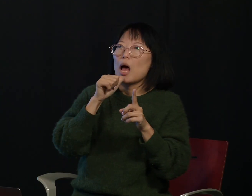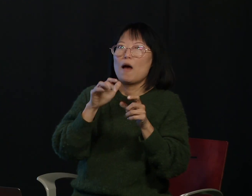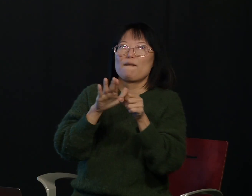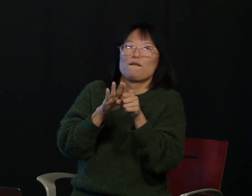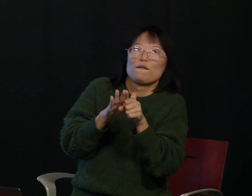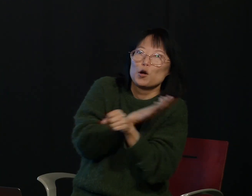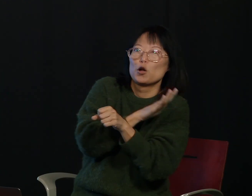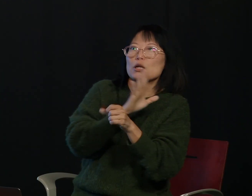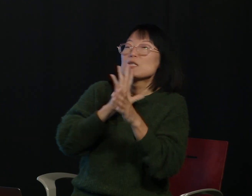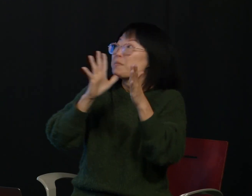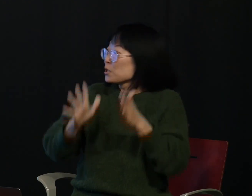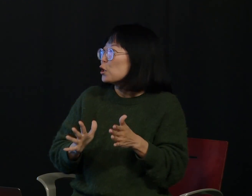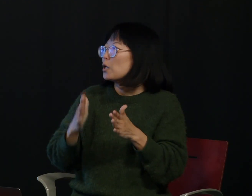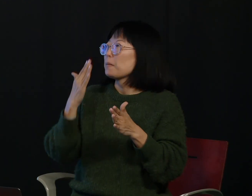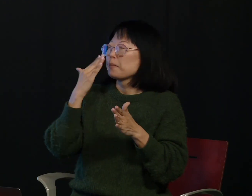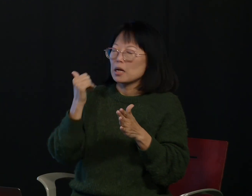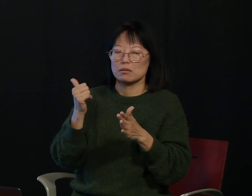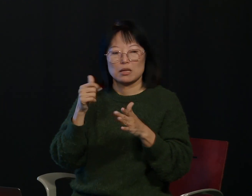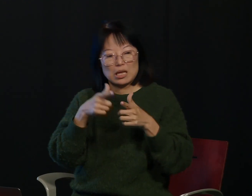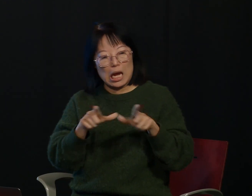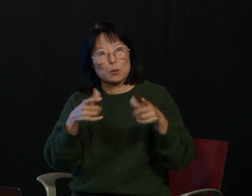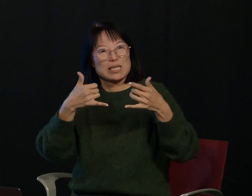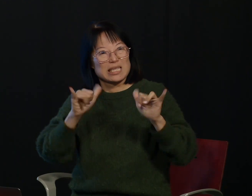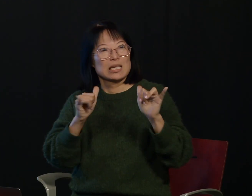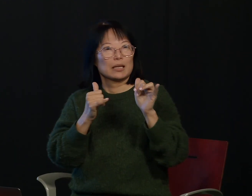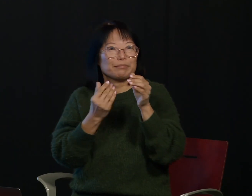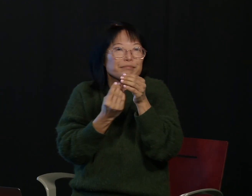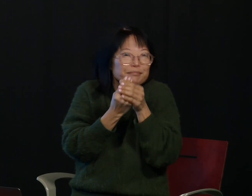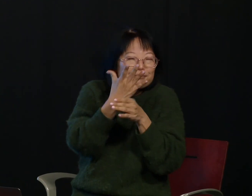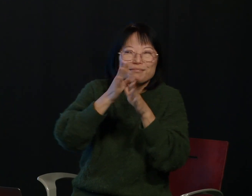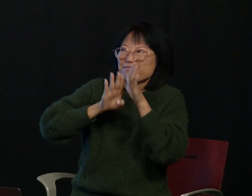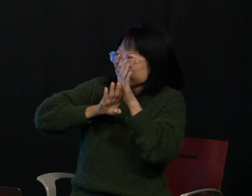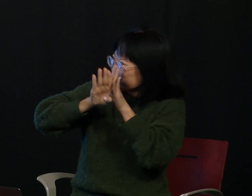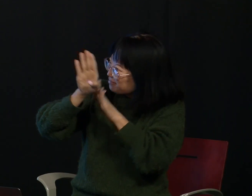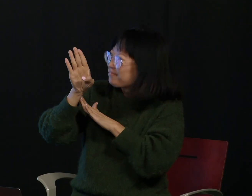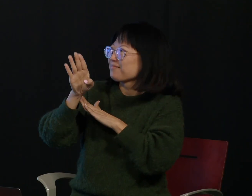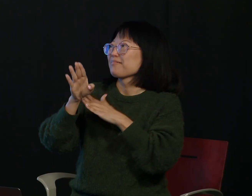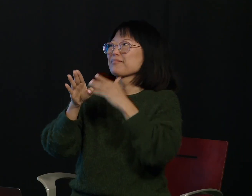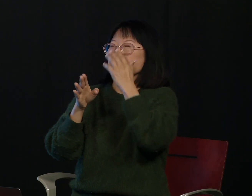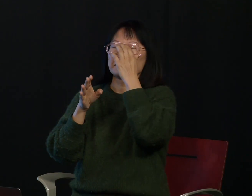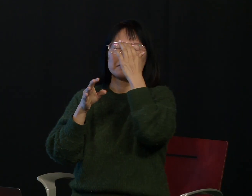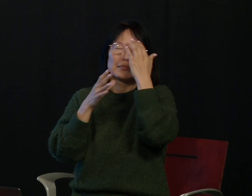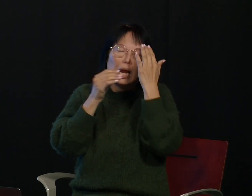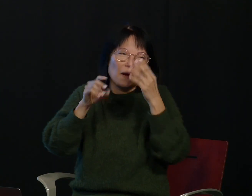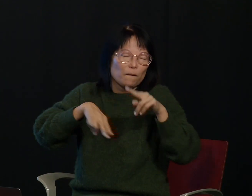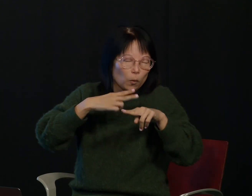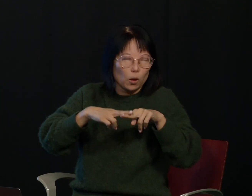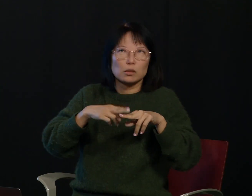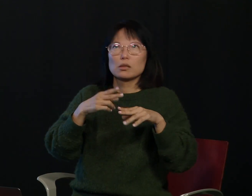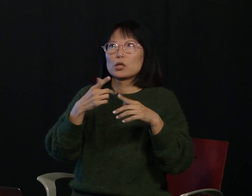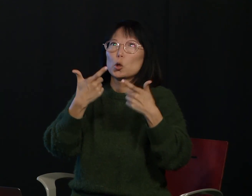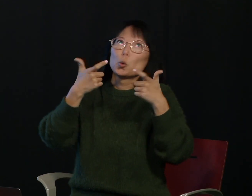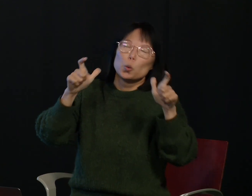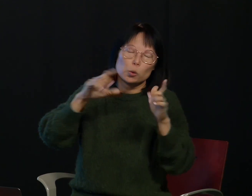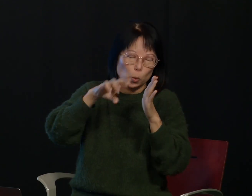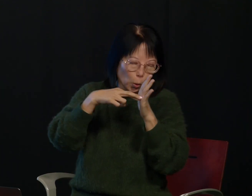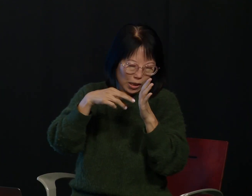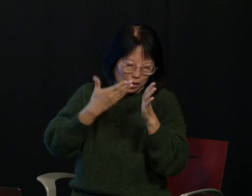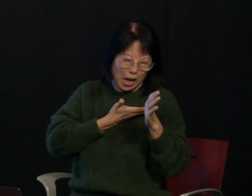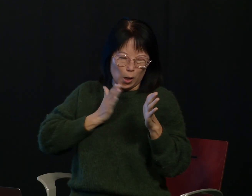not full speakers. They are still growing and developing in their language. So there's a huge role in our